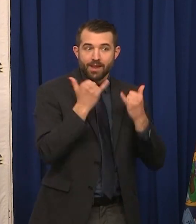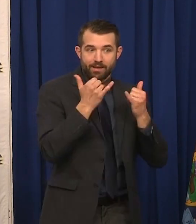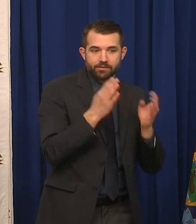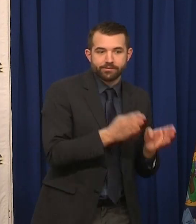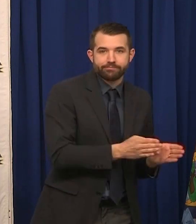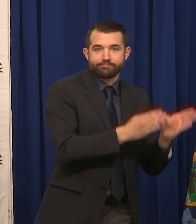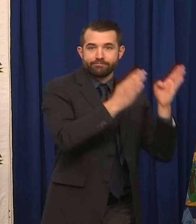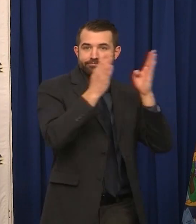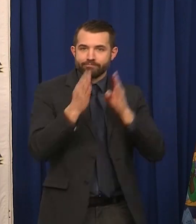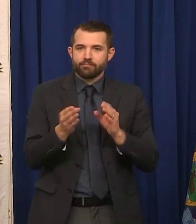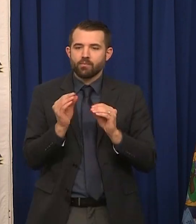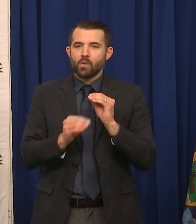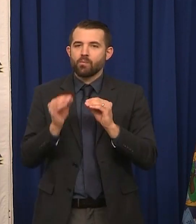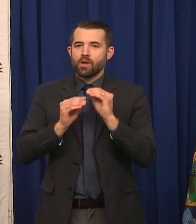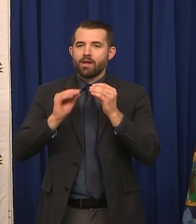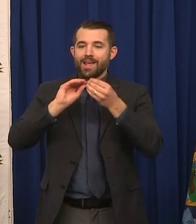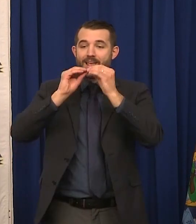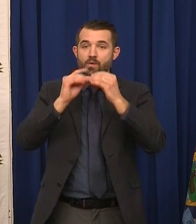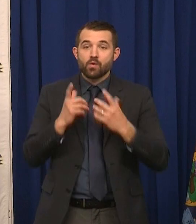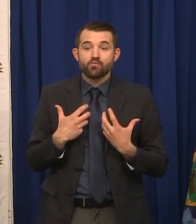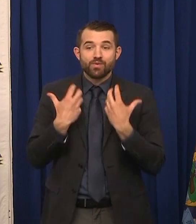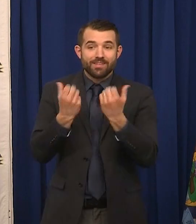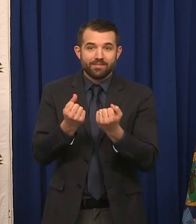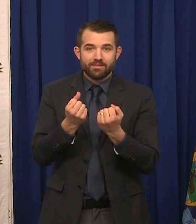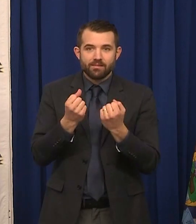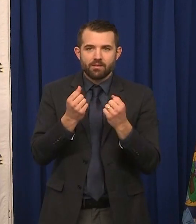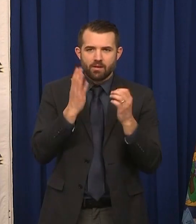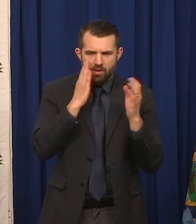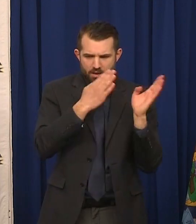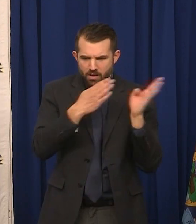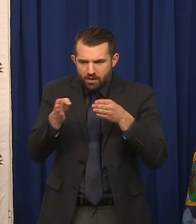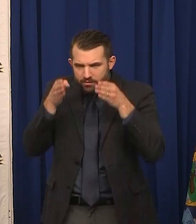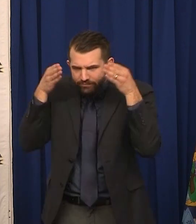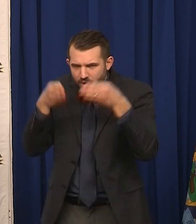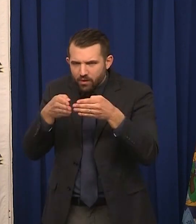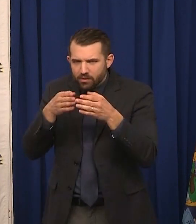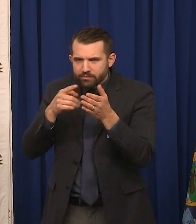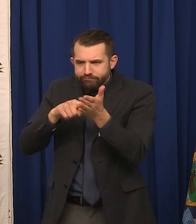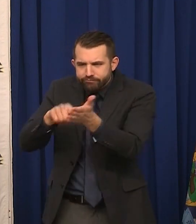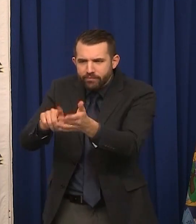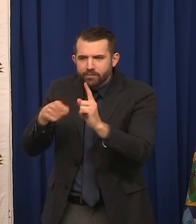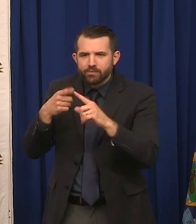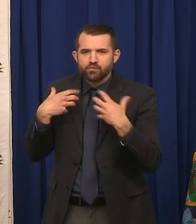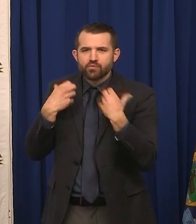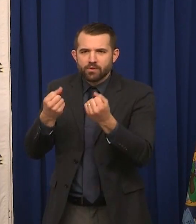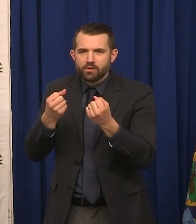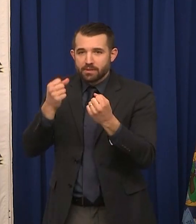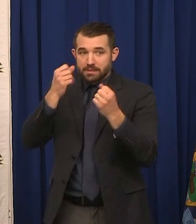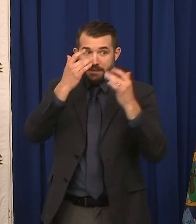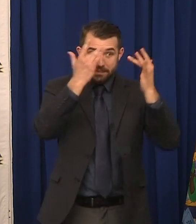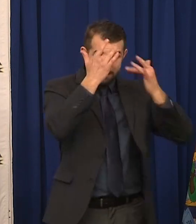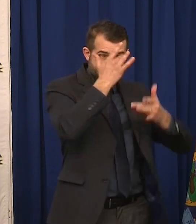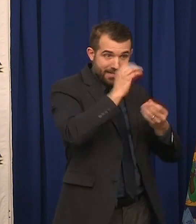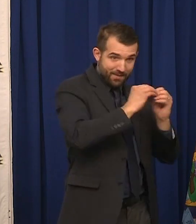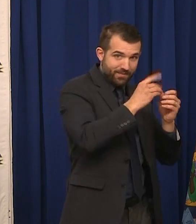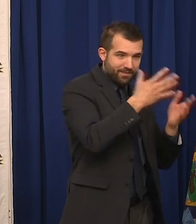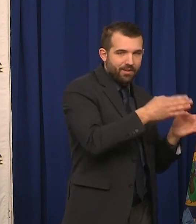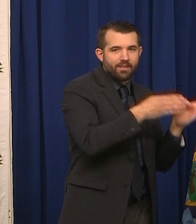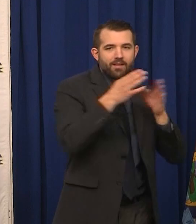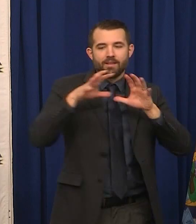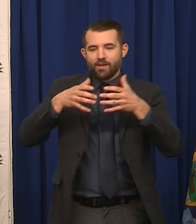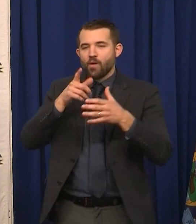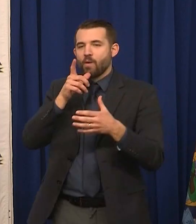look to get more information and understanding of those folks, namely their age breakdowns. What we've seen so far is that